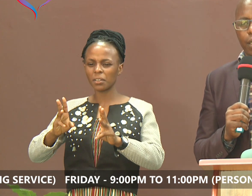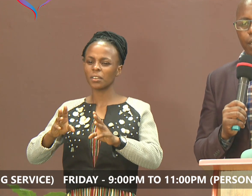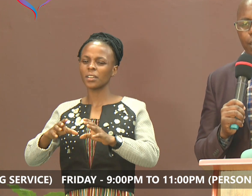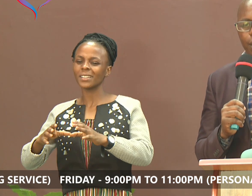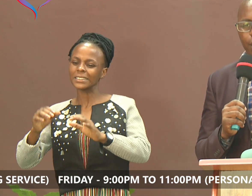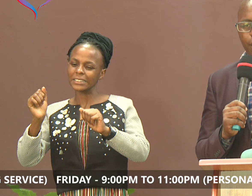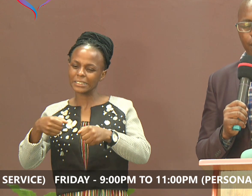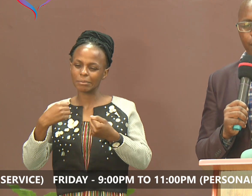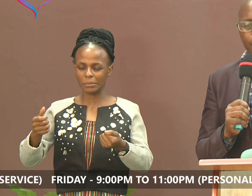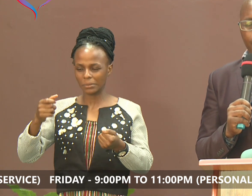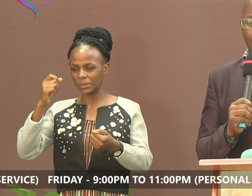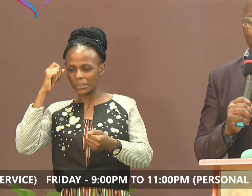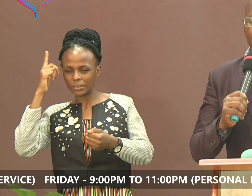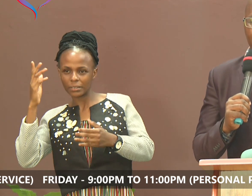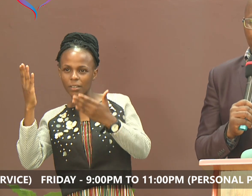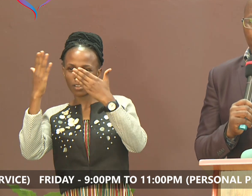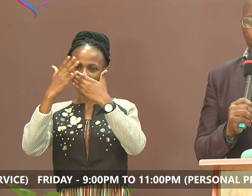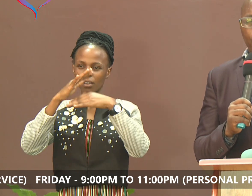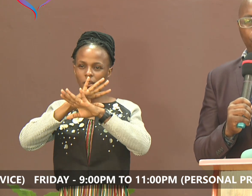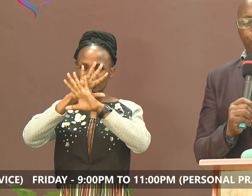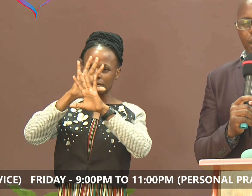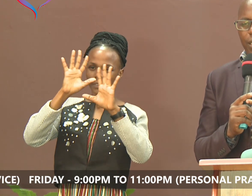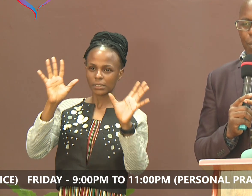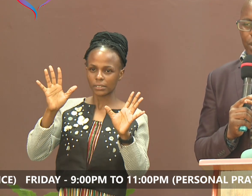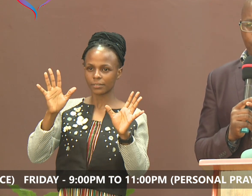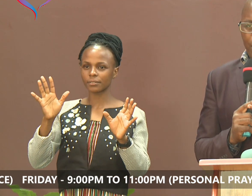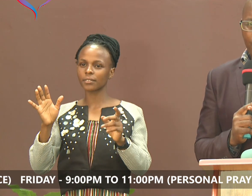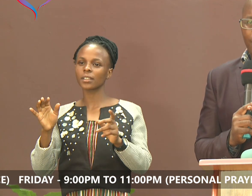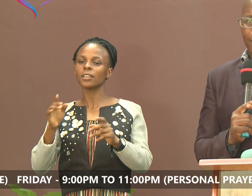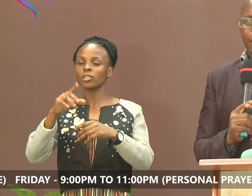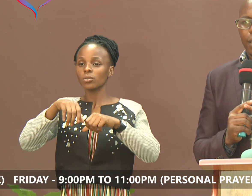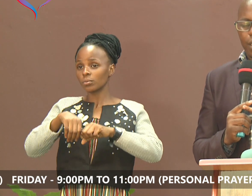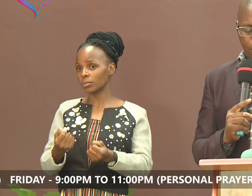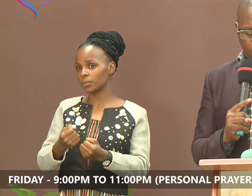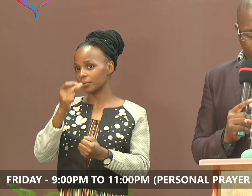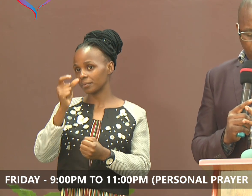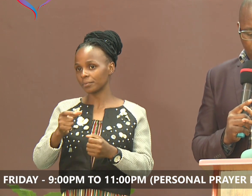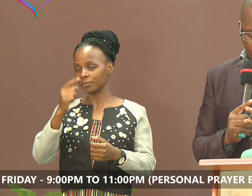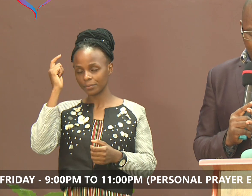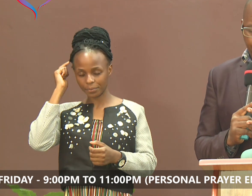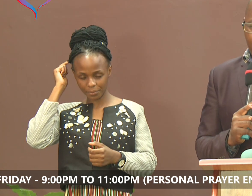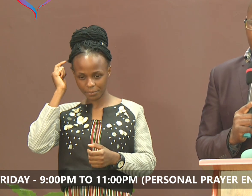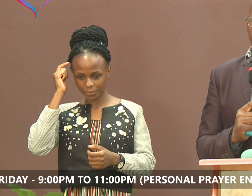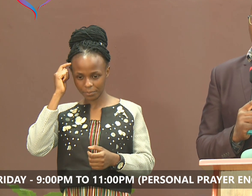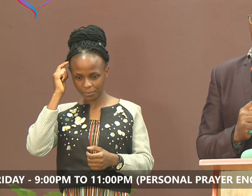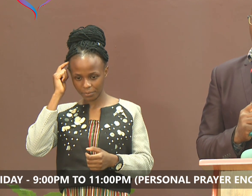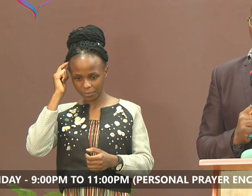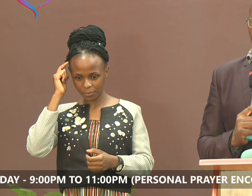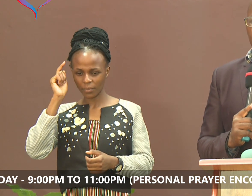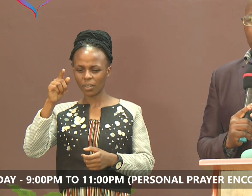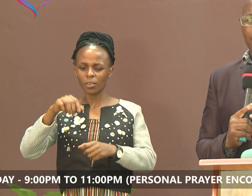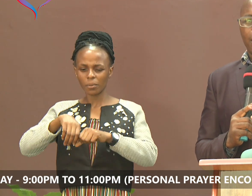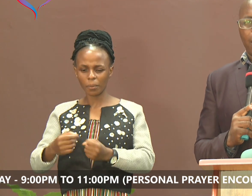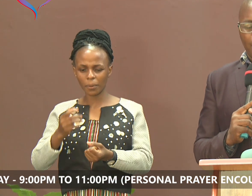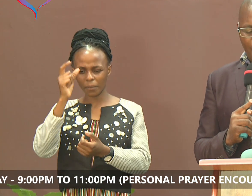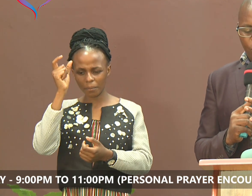ngeri emenyese. I'm telling you, you're breaking someone's mind. Oba ogenda kukosa, you're breaking someone's